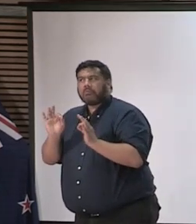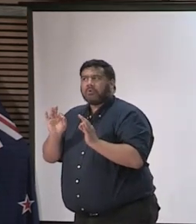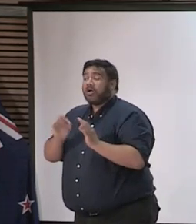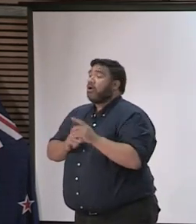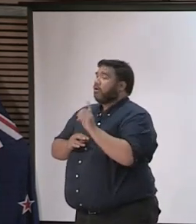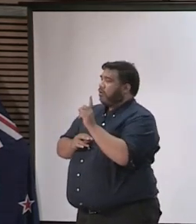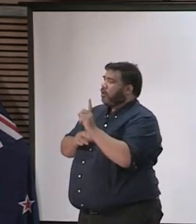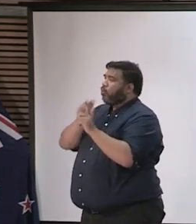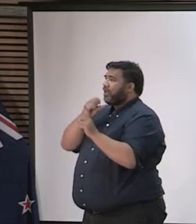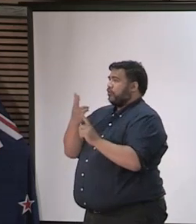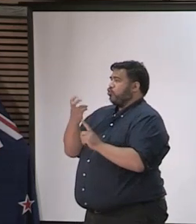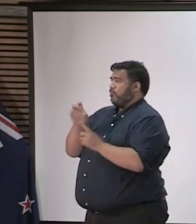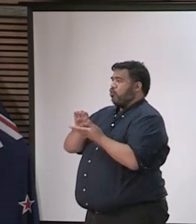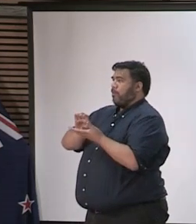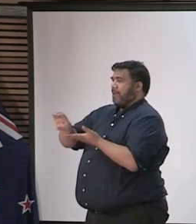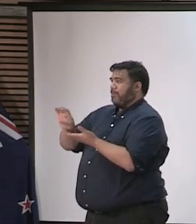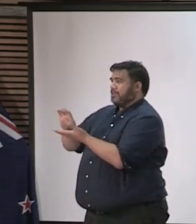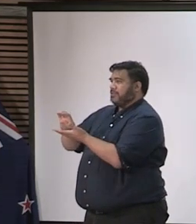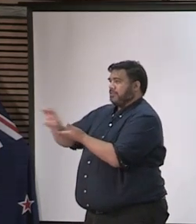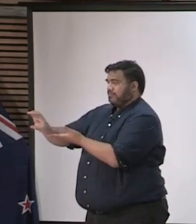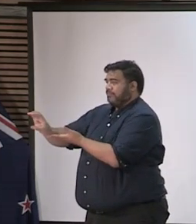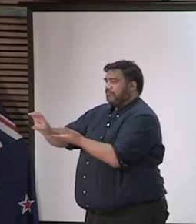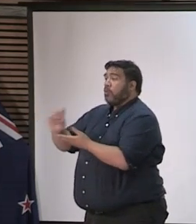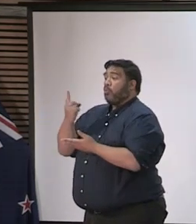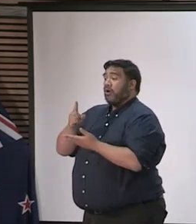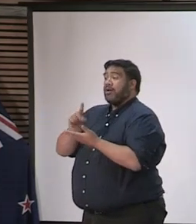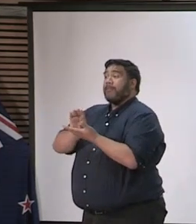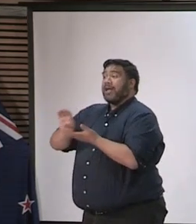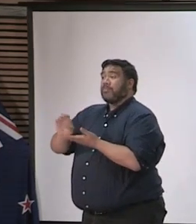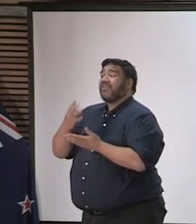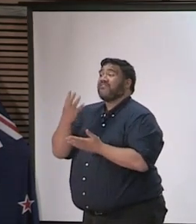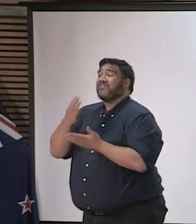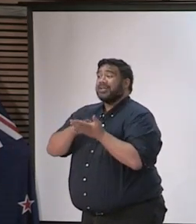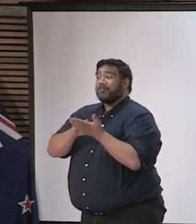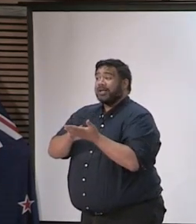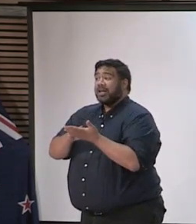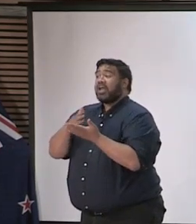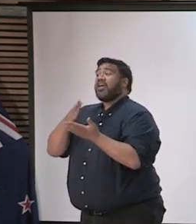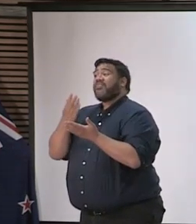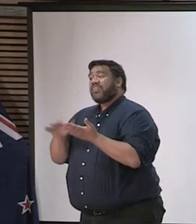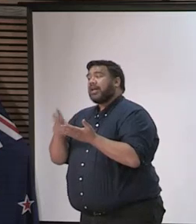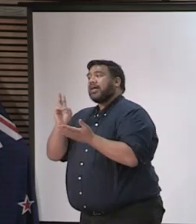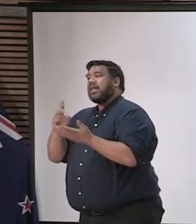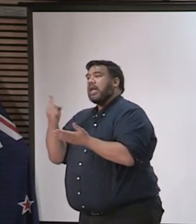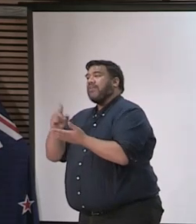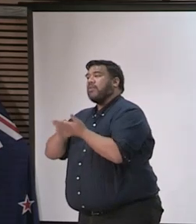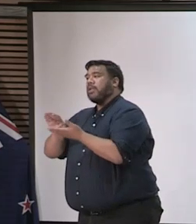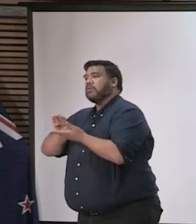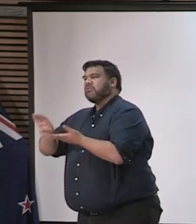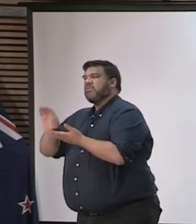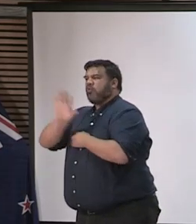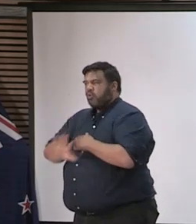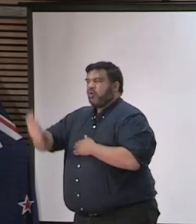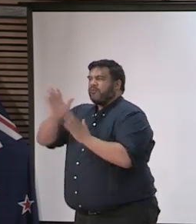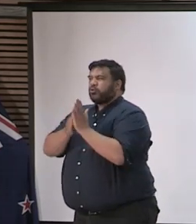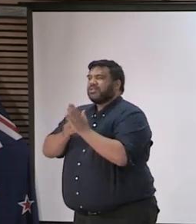GPs, an initial payment of $15 million and then a further payment of $11 million out around the country to help